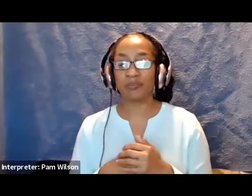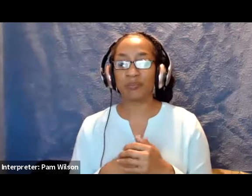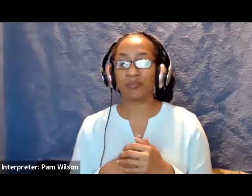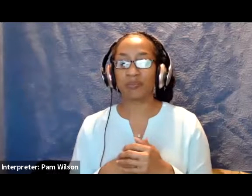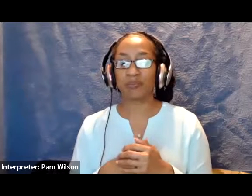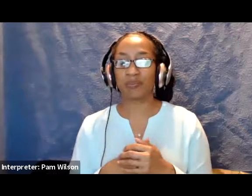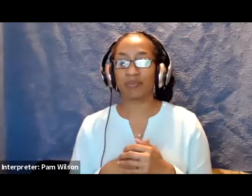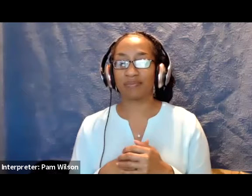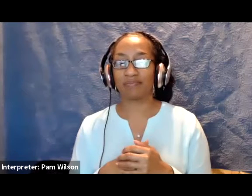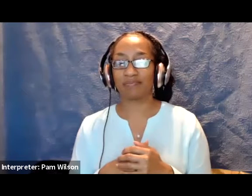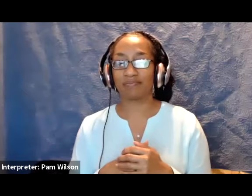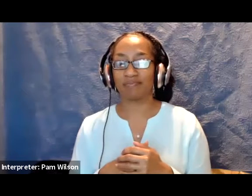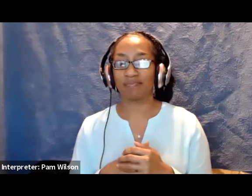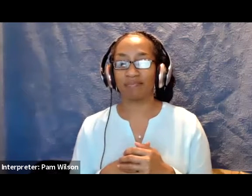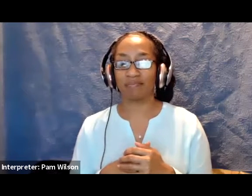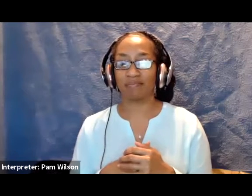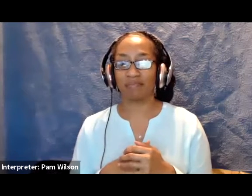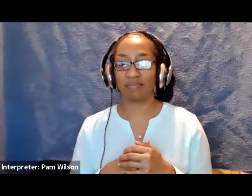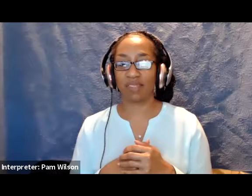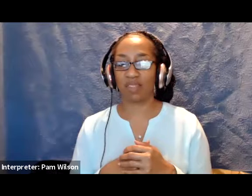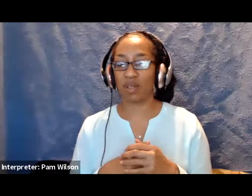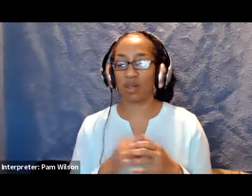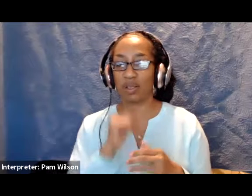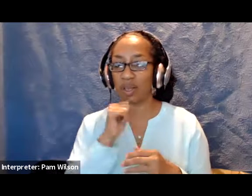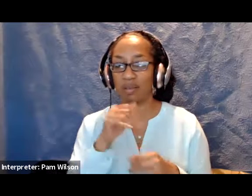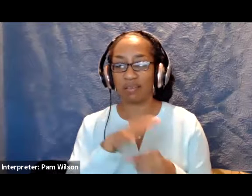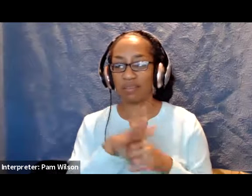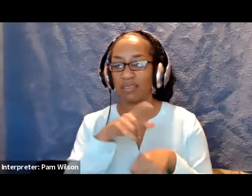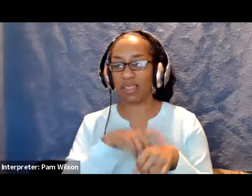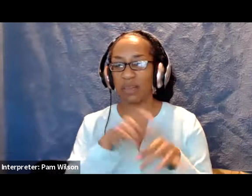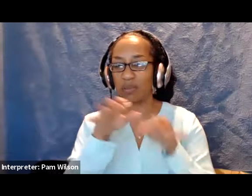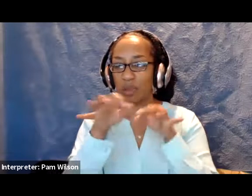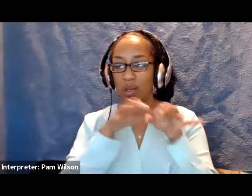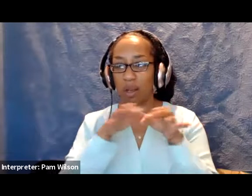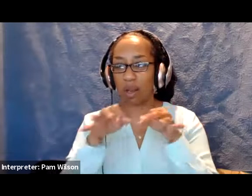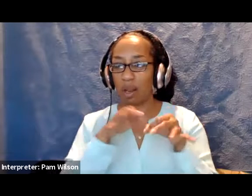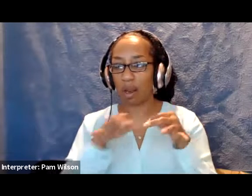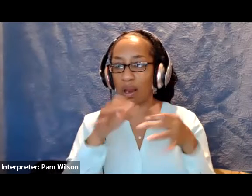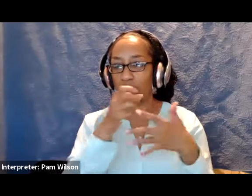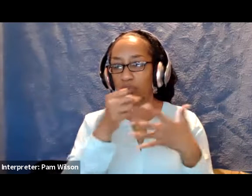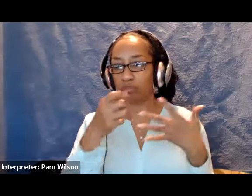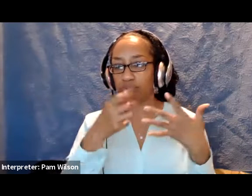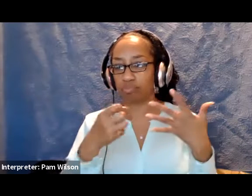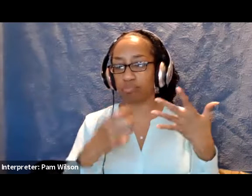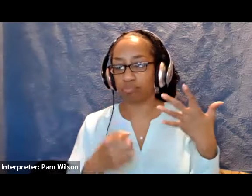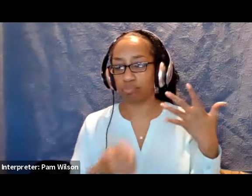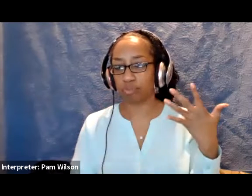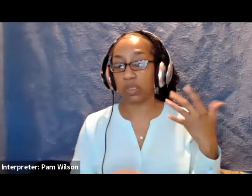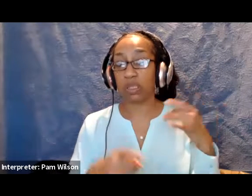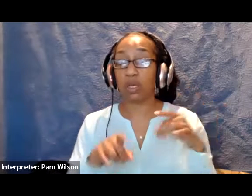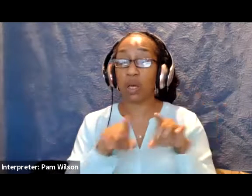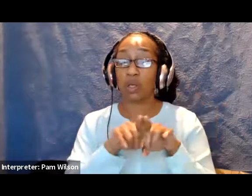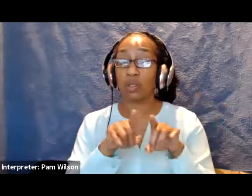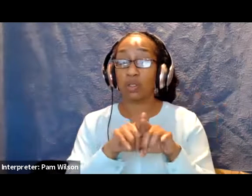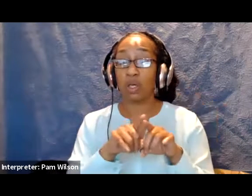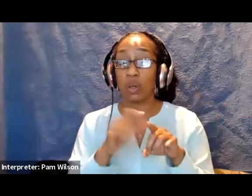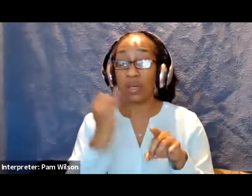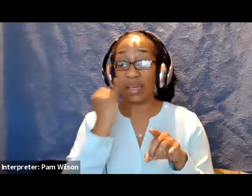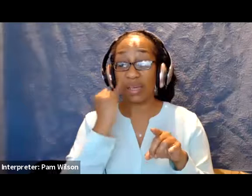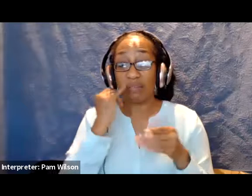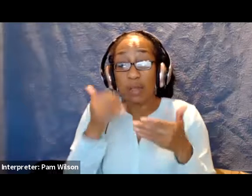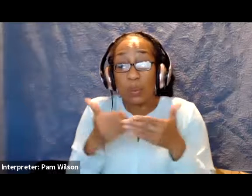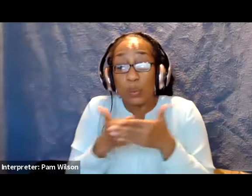in the day to include all of it. So I've also included how to join a meeting for novices. At